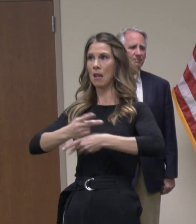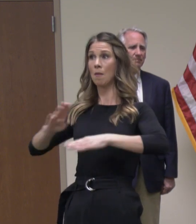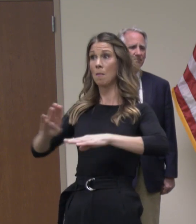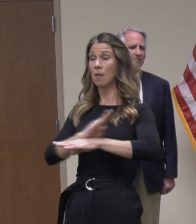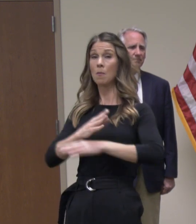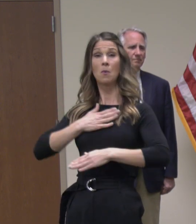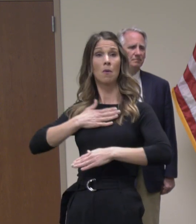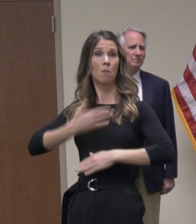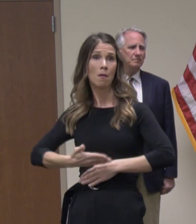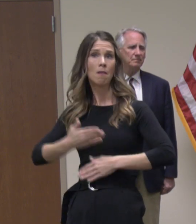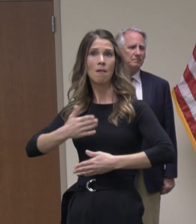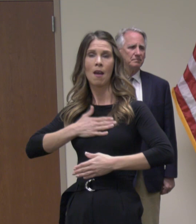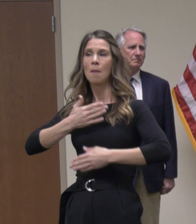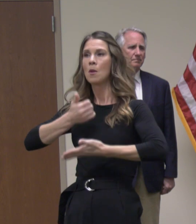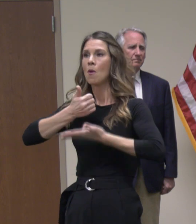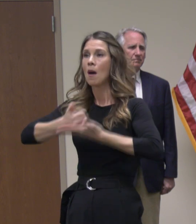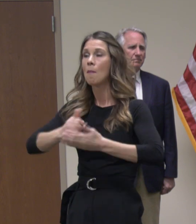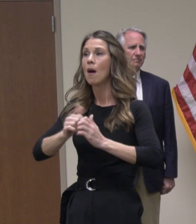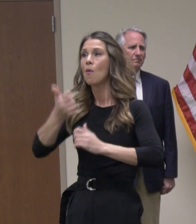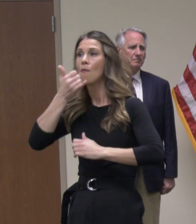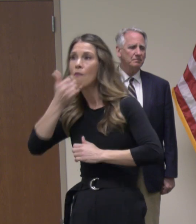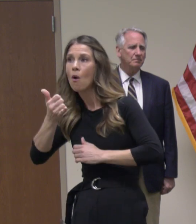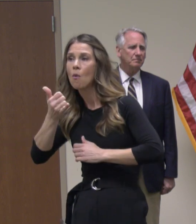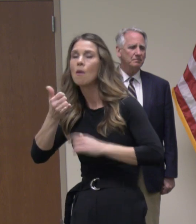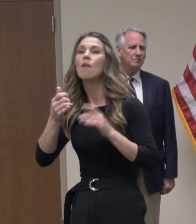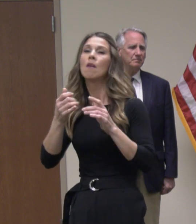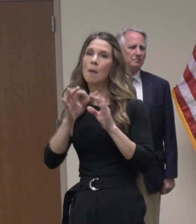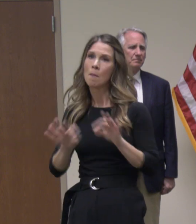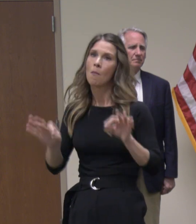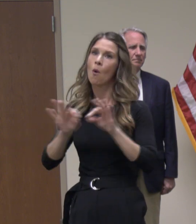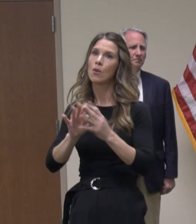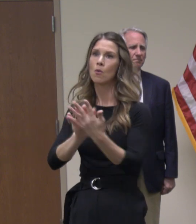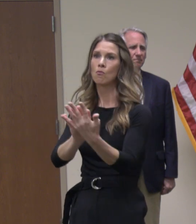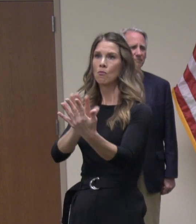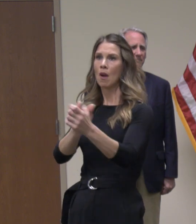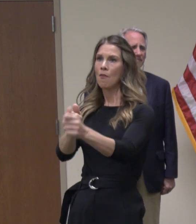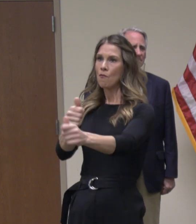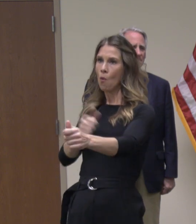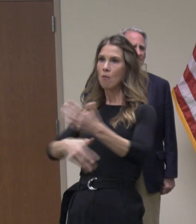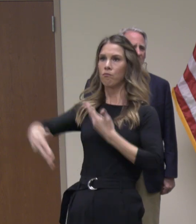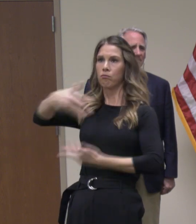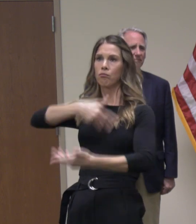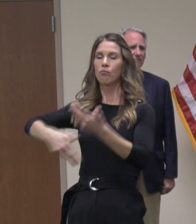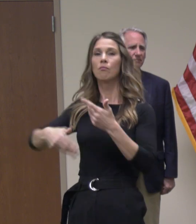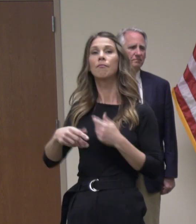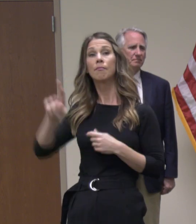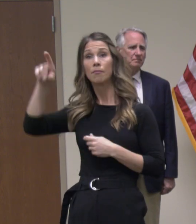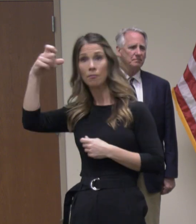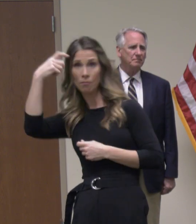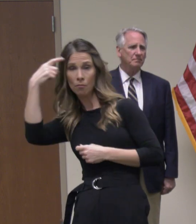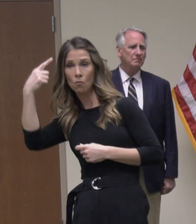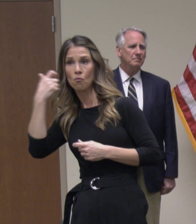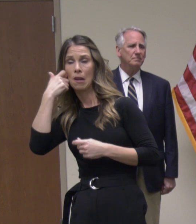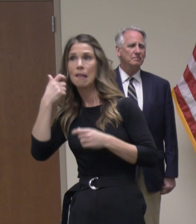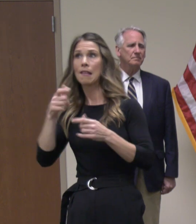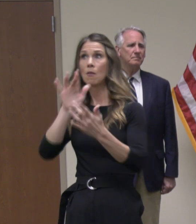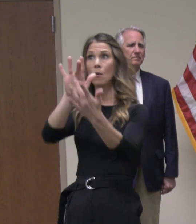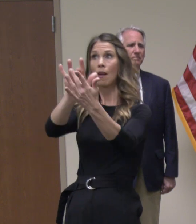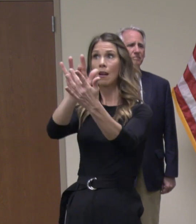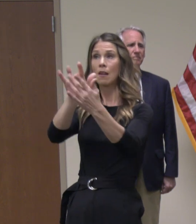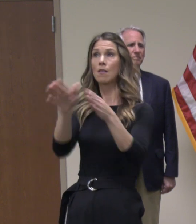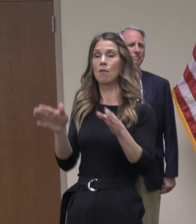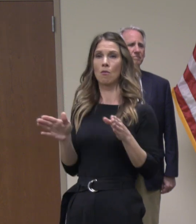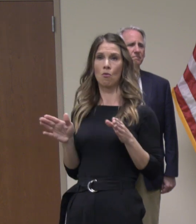another matter that promotes social distancing. We appreciate the governor's request today to the Small Business Administration